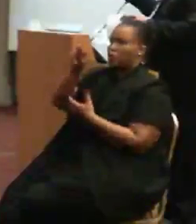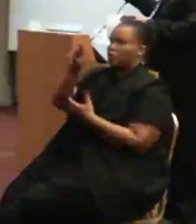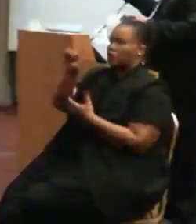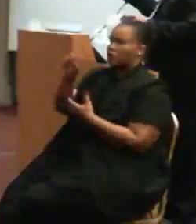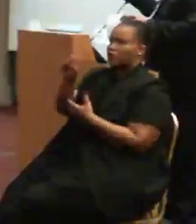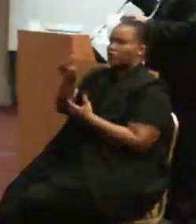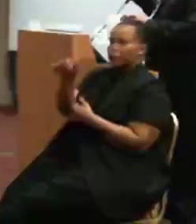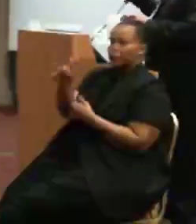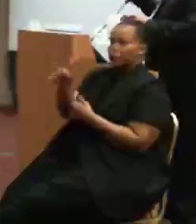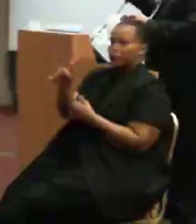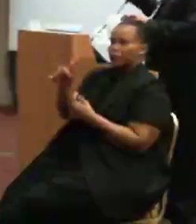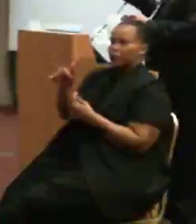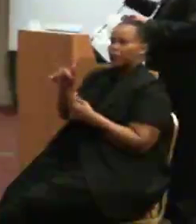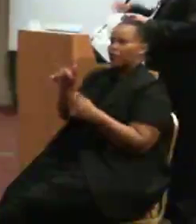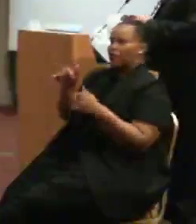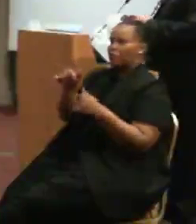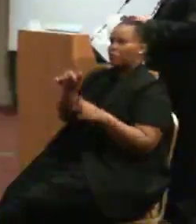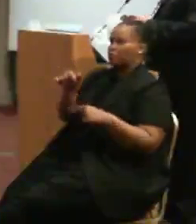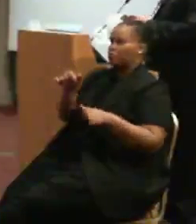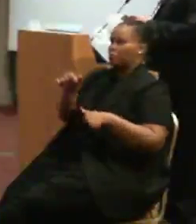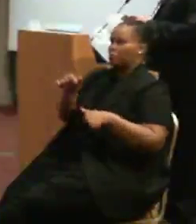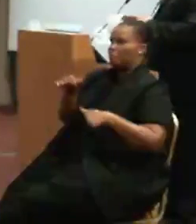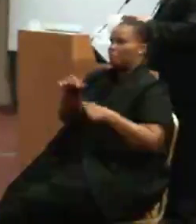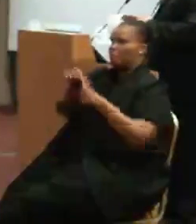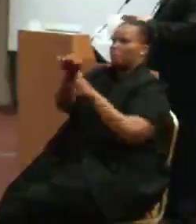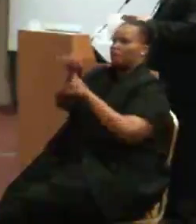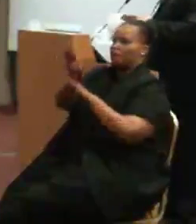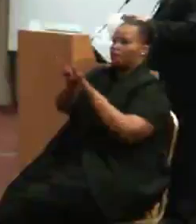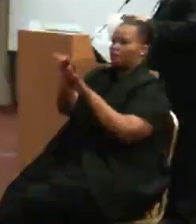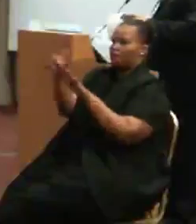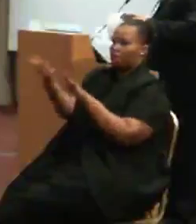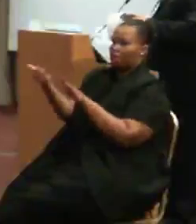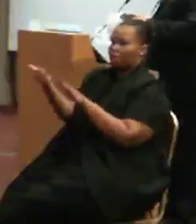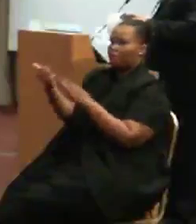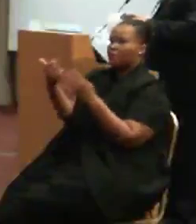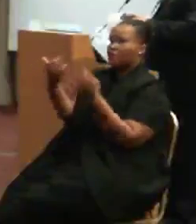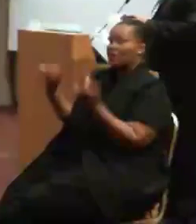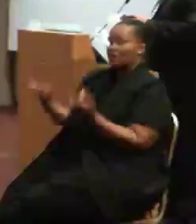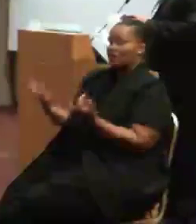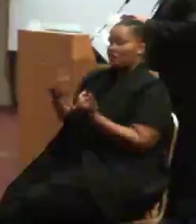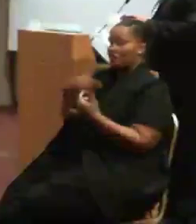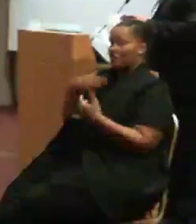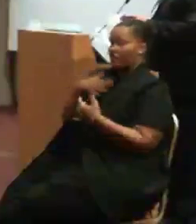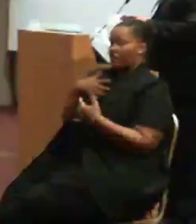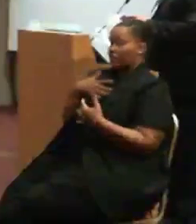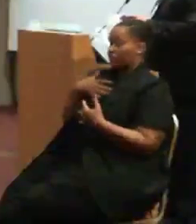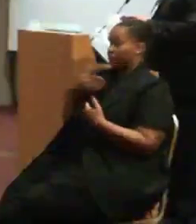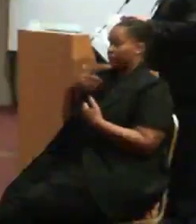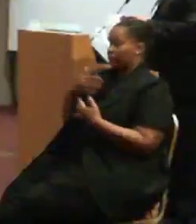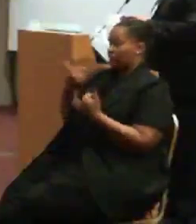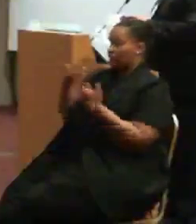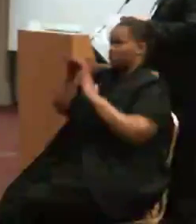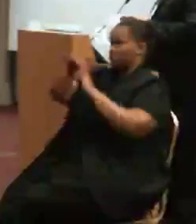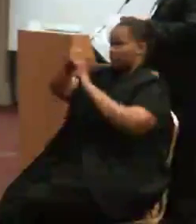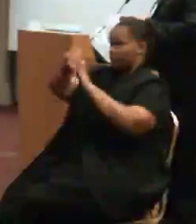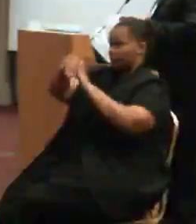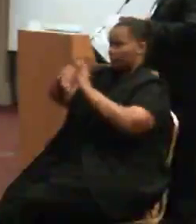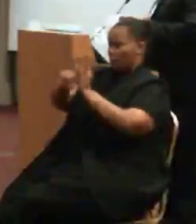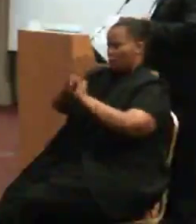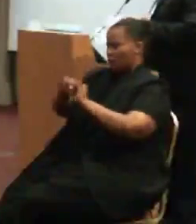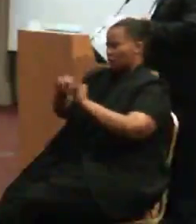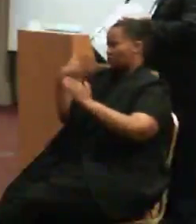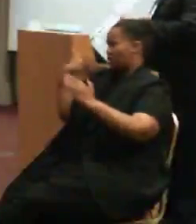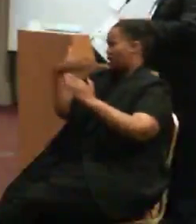more favorably than the sovereign. And it's disgusting to see Eskom deteriorate so badly over the